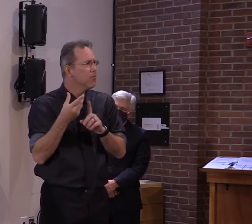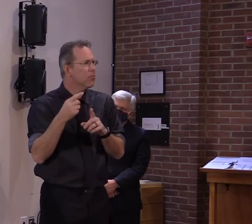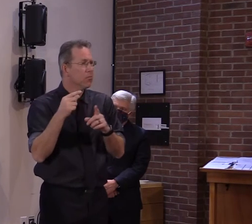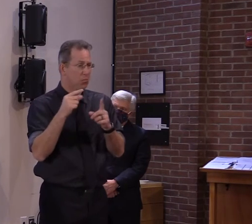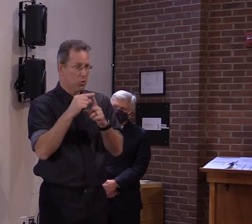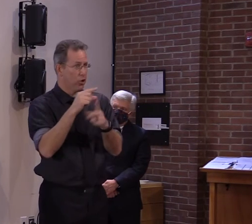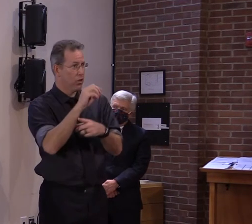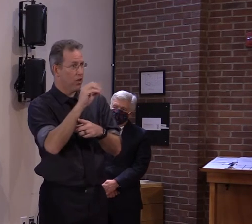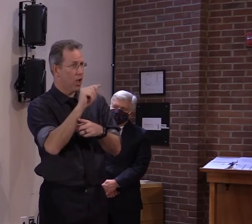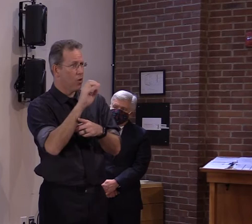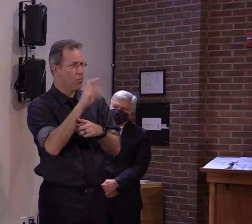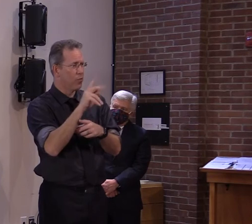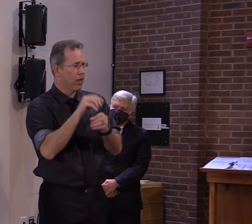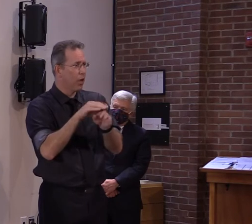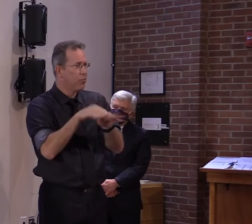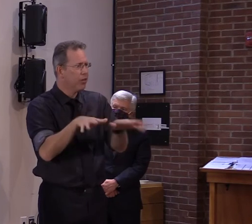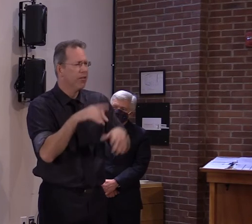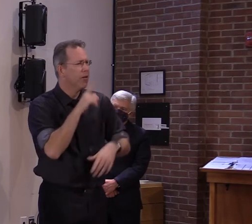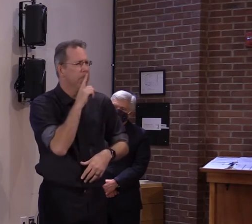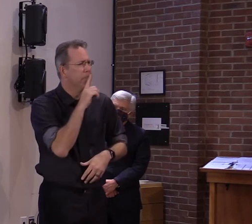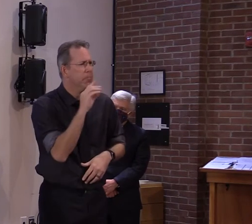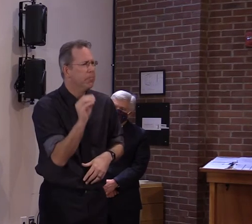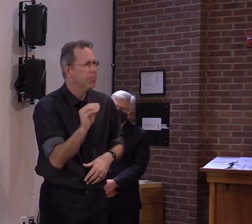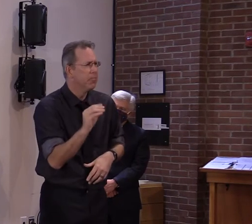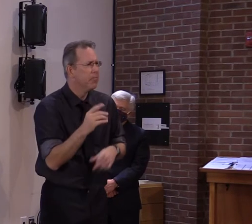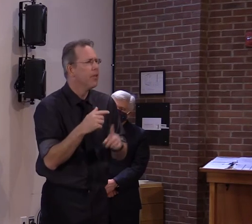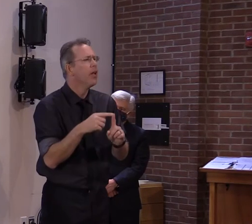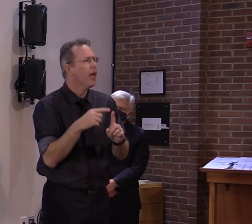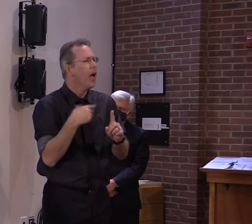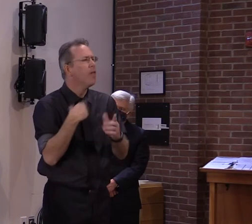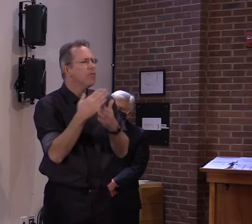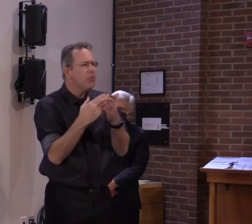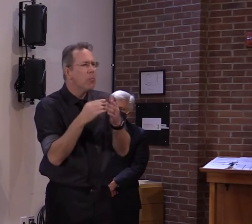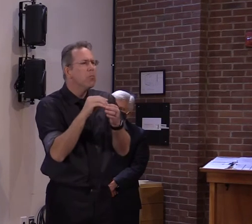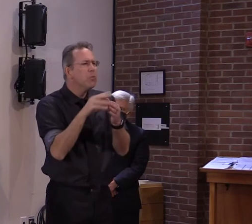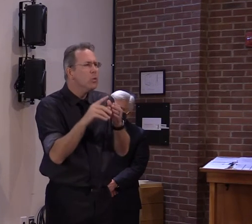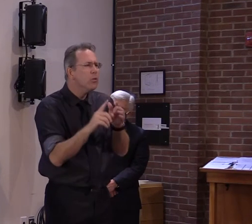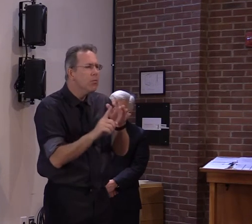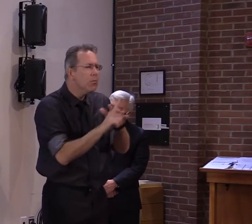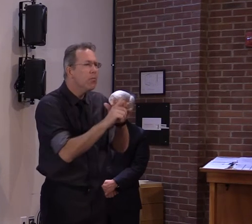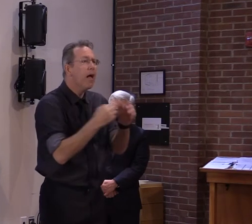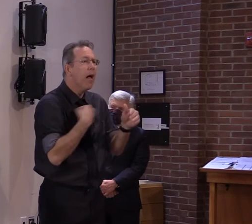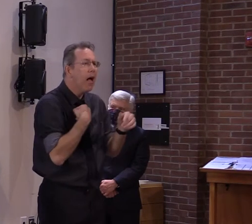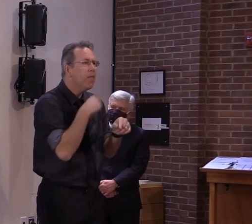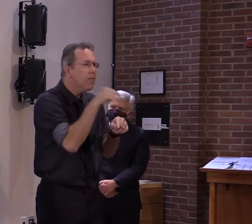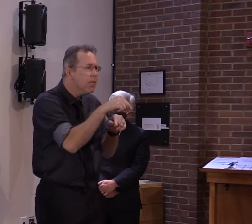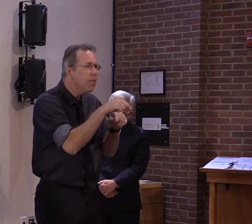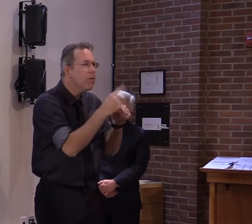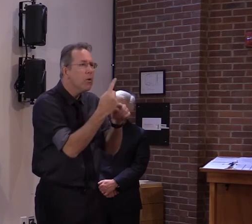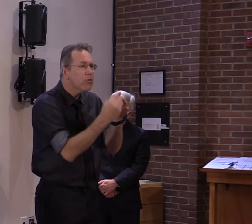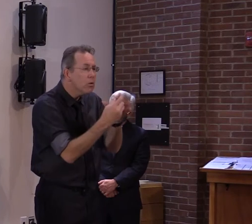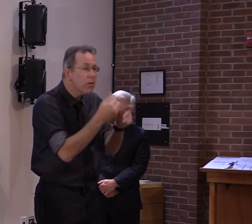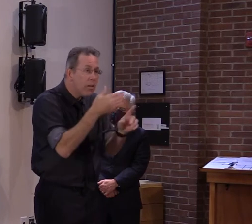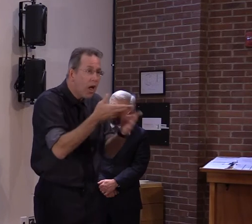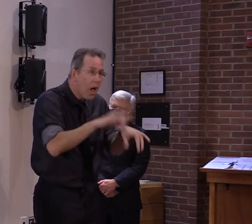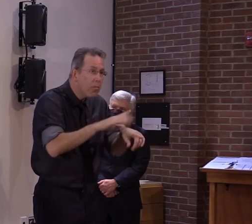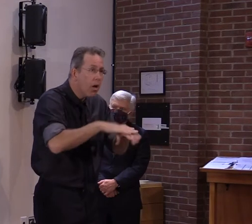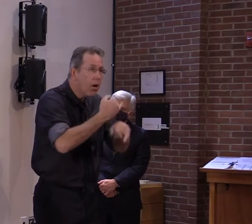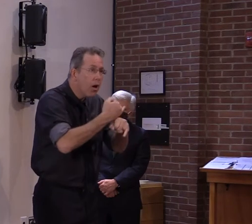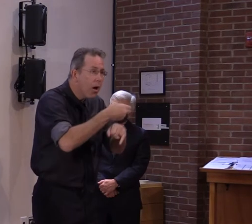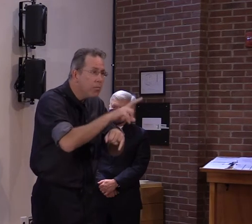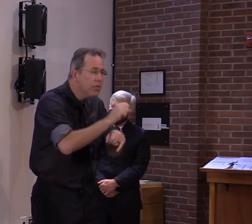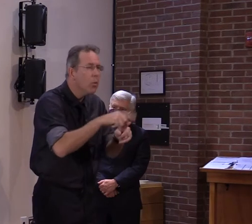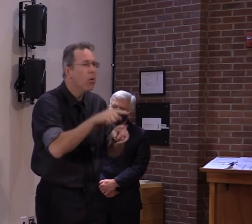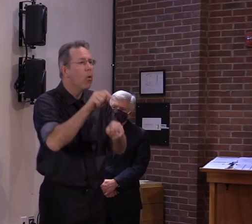tested positive. There are on-campus students that have tested positive. There are members of the staff that